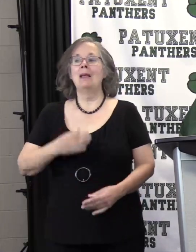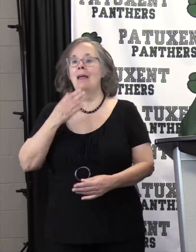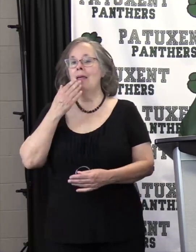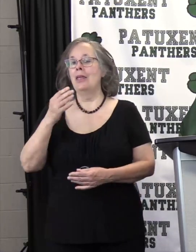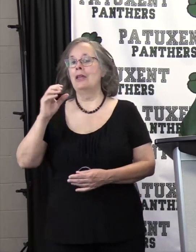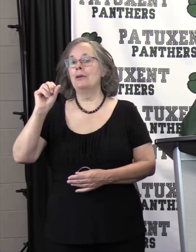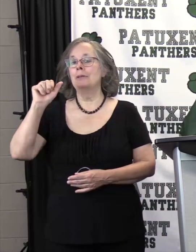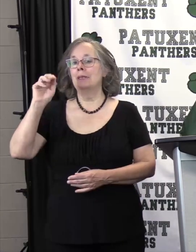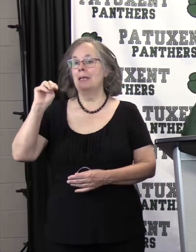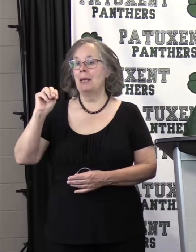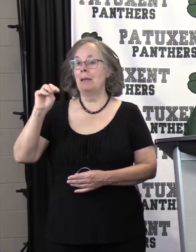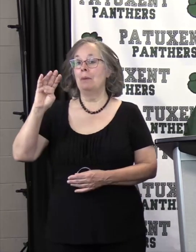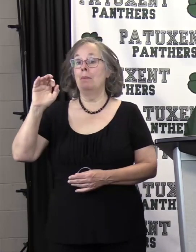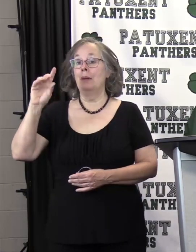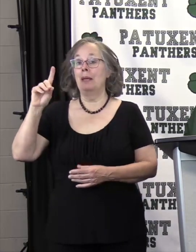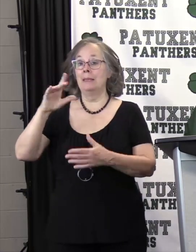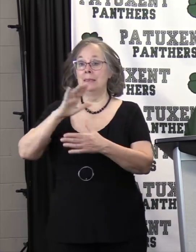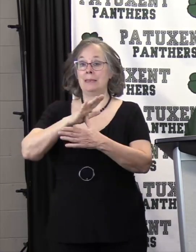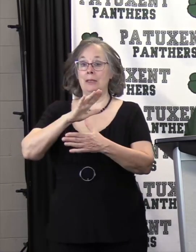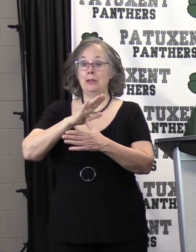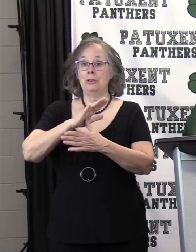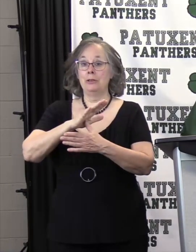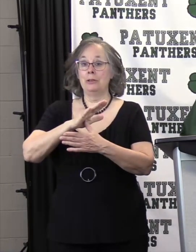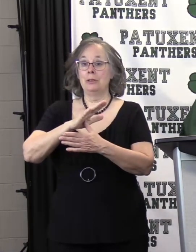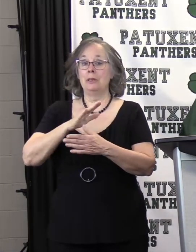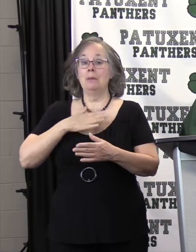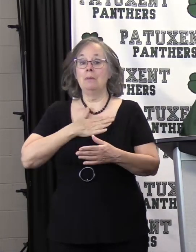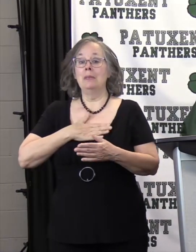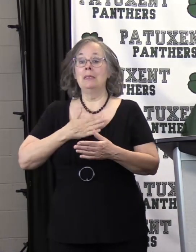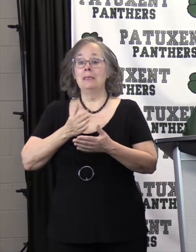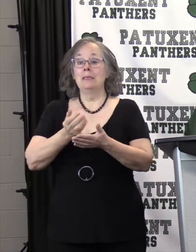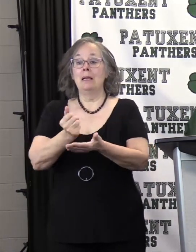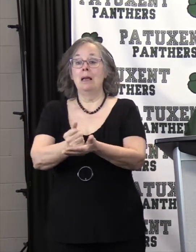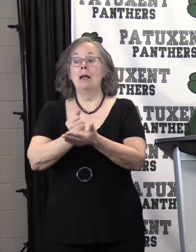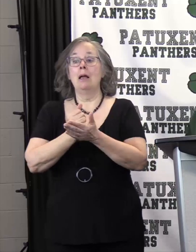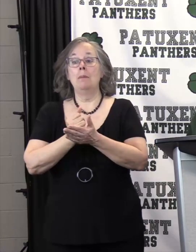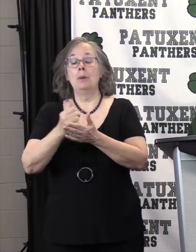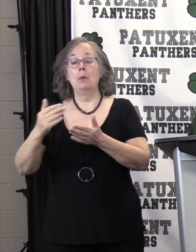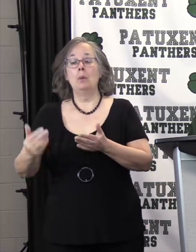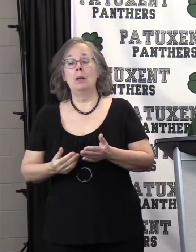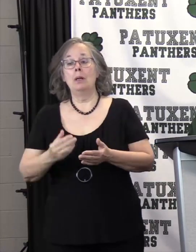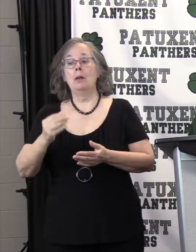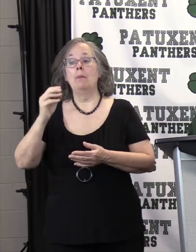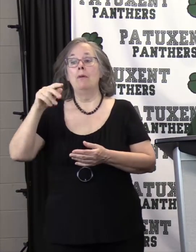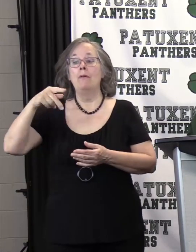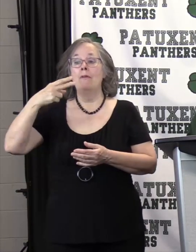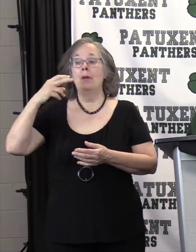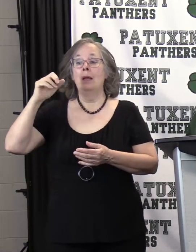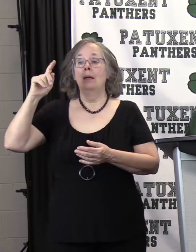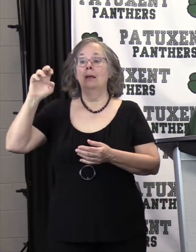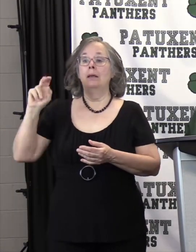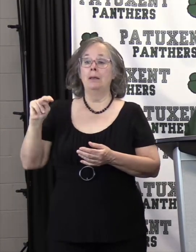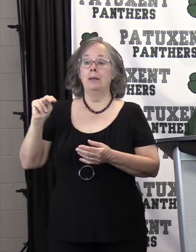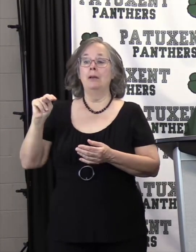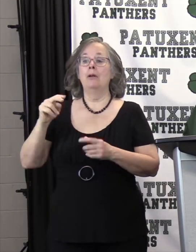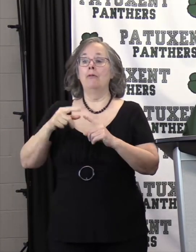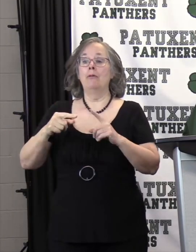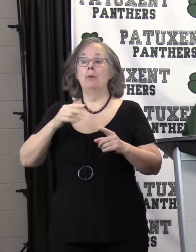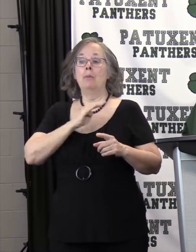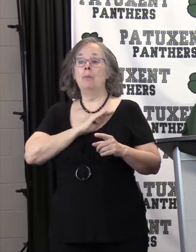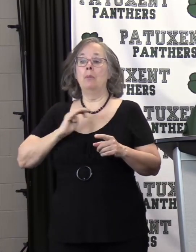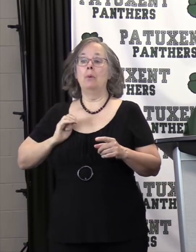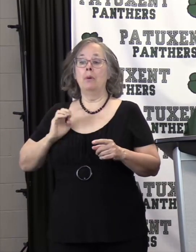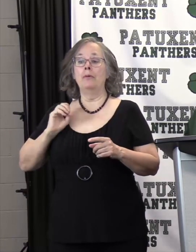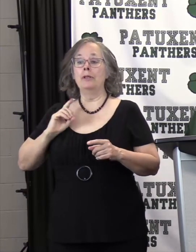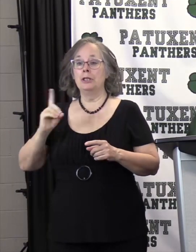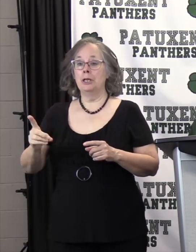Sam and band seniors. Please help me welcome Mr. William Phelan, who brings you greetings from the Board of Education of